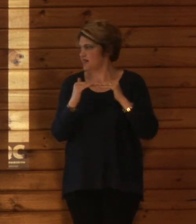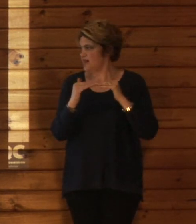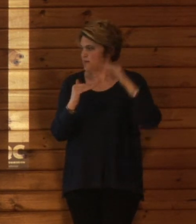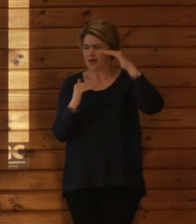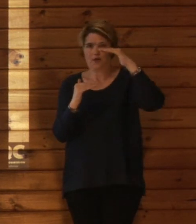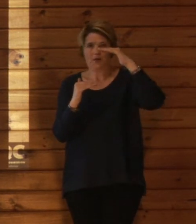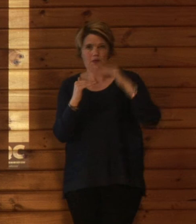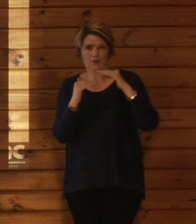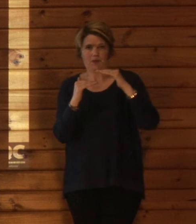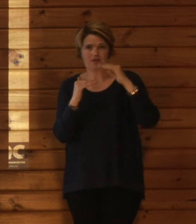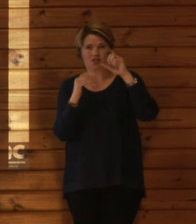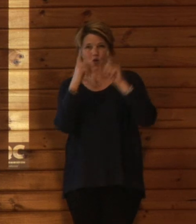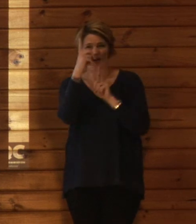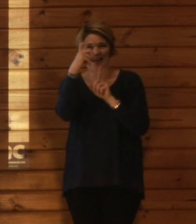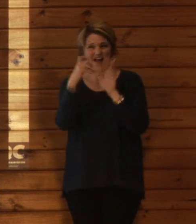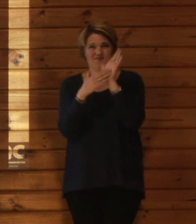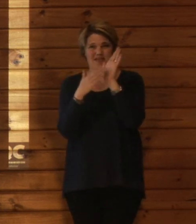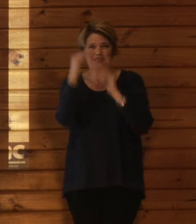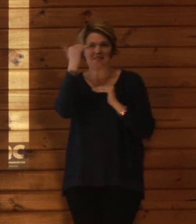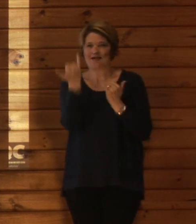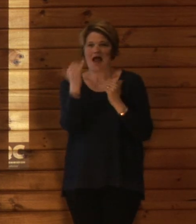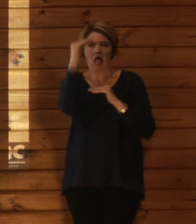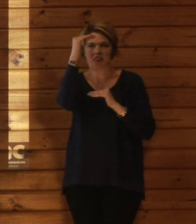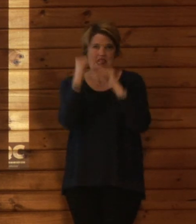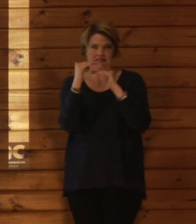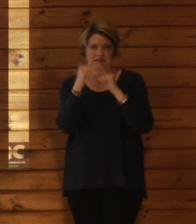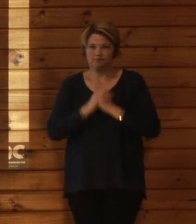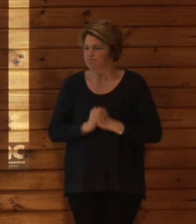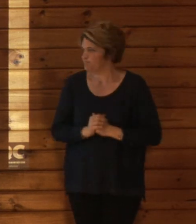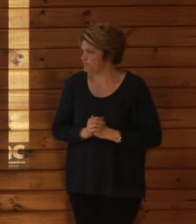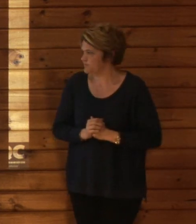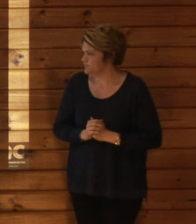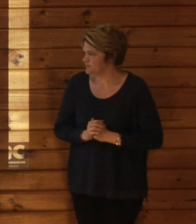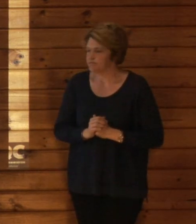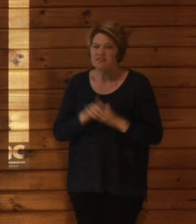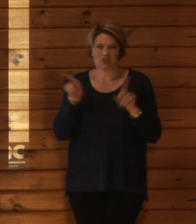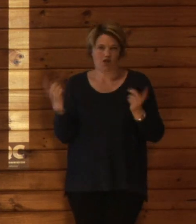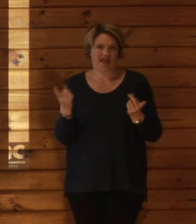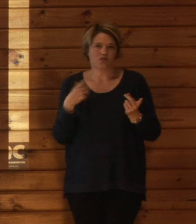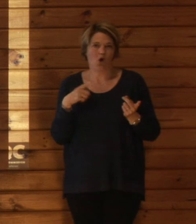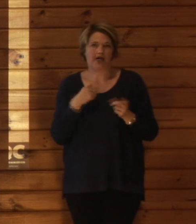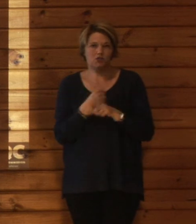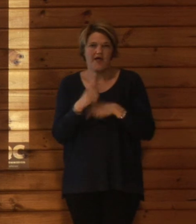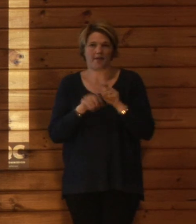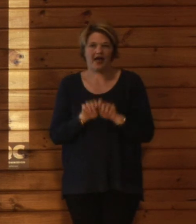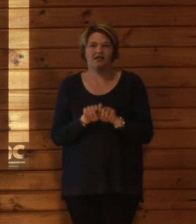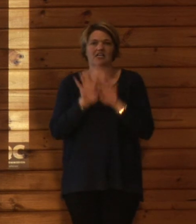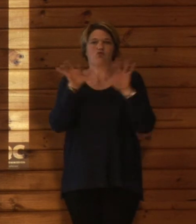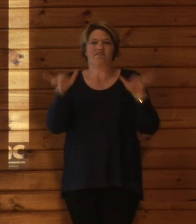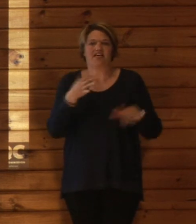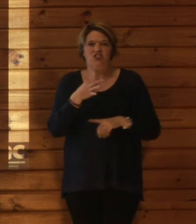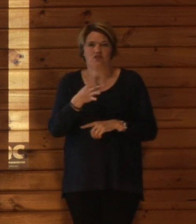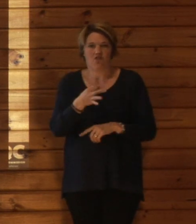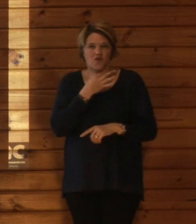land. So this is the effect we talk about for increased liquefaction vulnerability. If we just pop back to the previous slide, I think there's something else we needed to